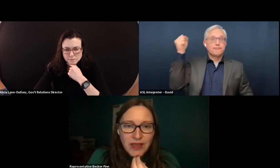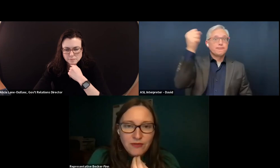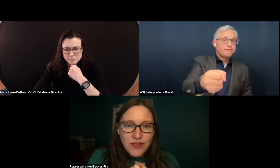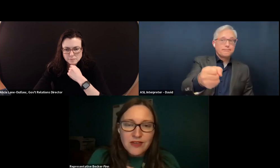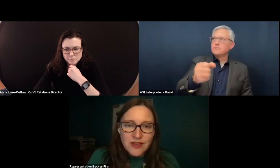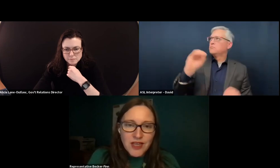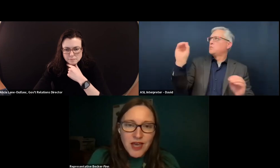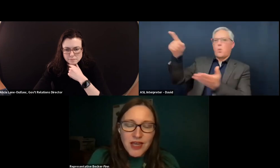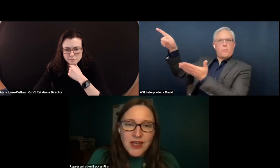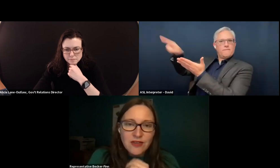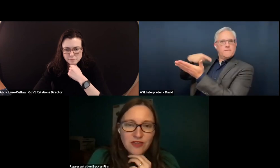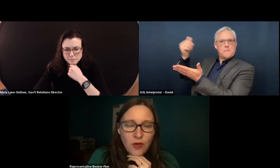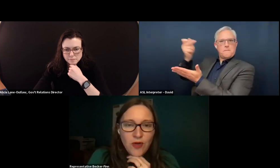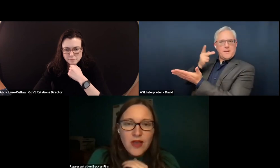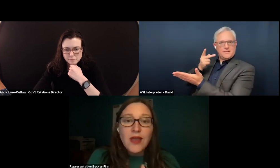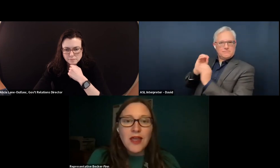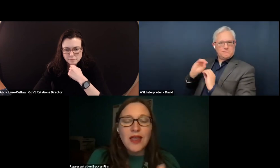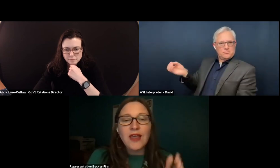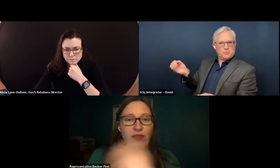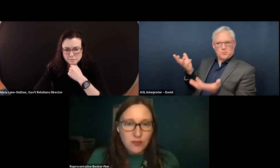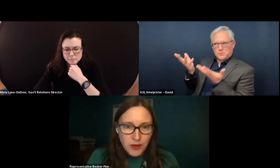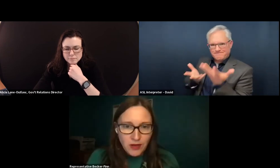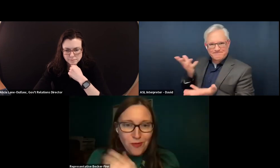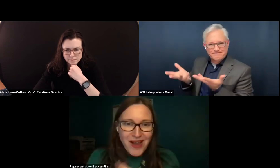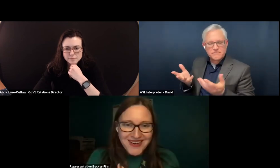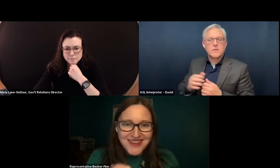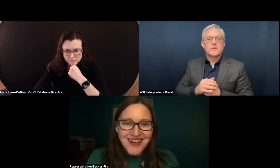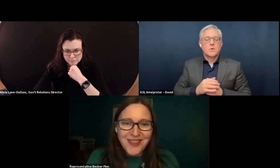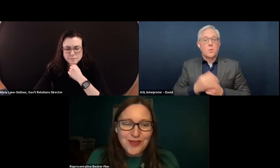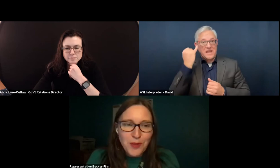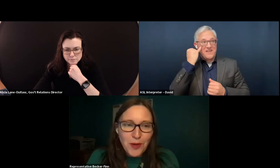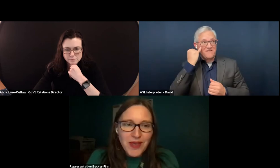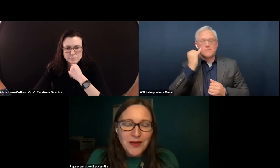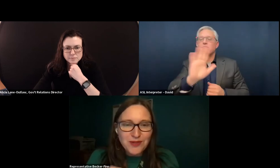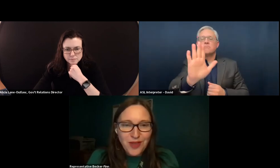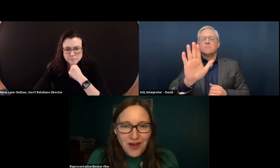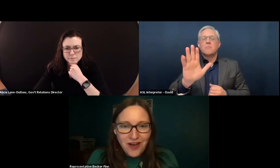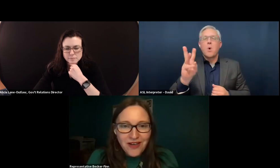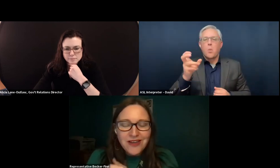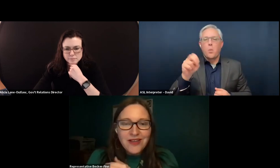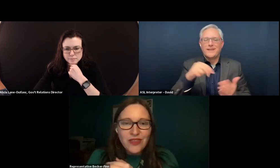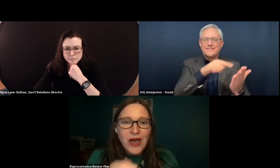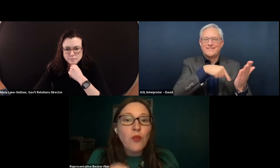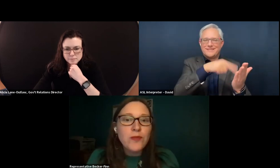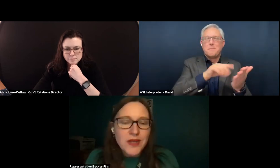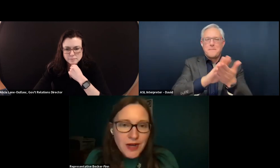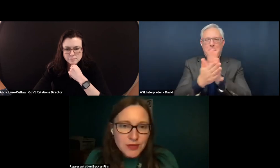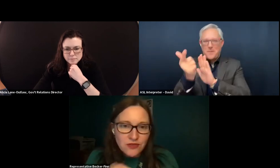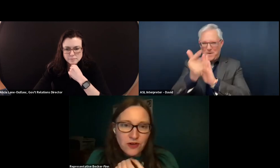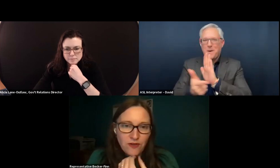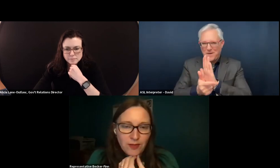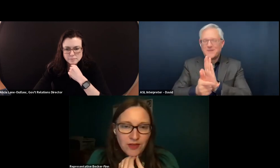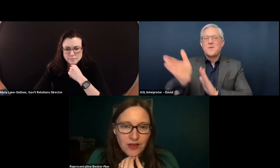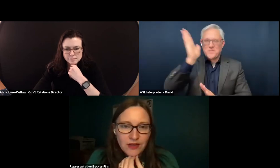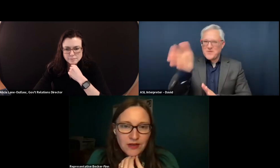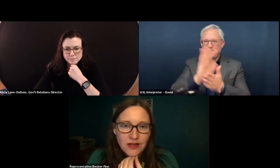to pay for that CDI. And so if this bill, when this bill becomes law, that would be an option